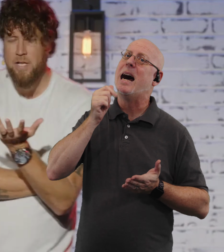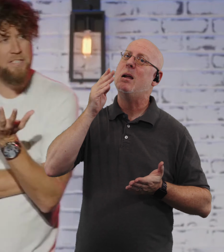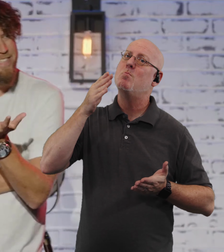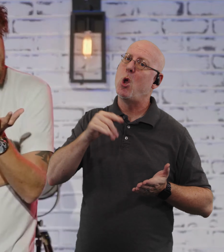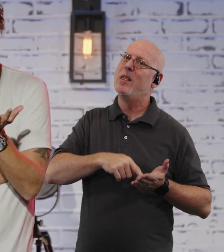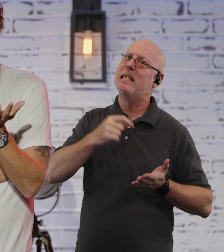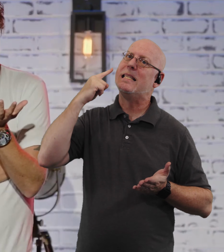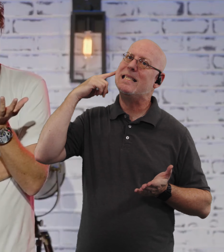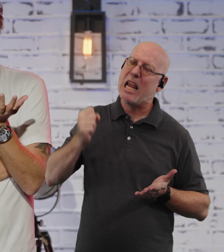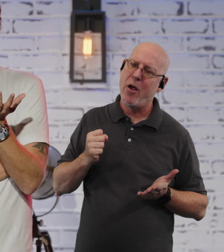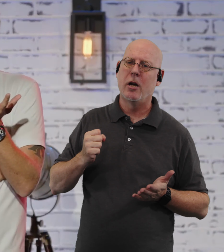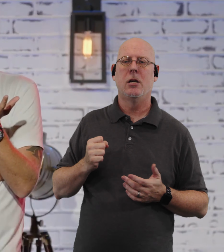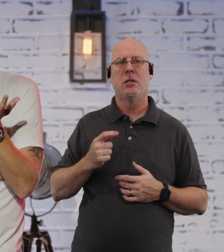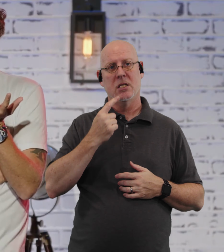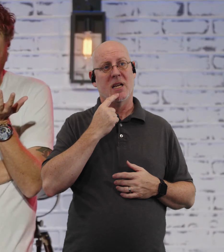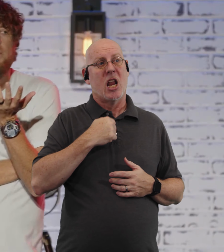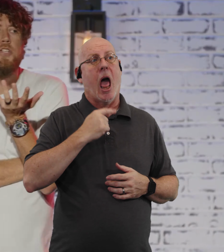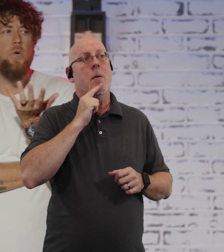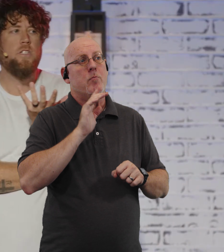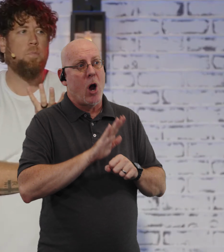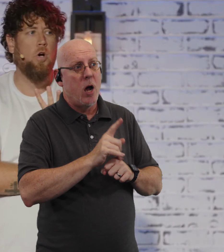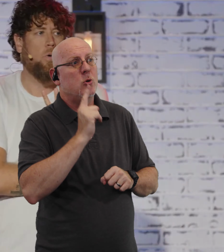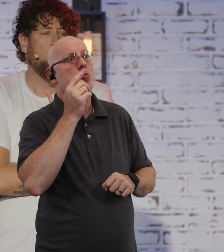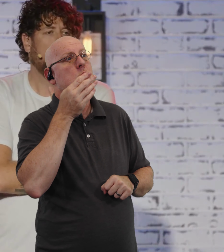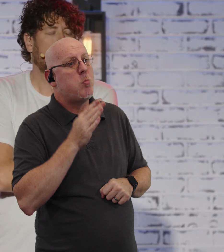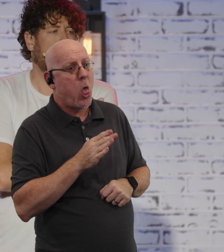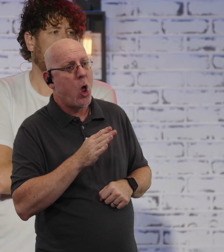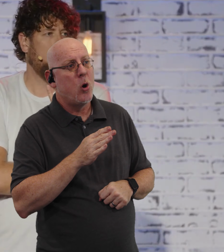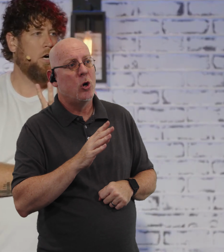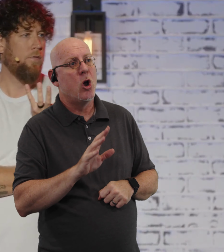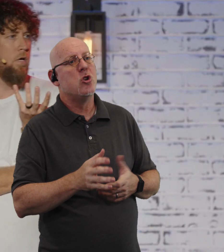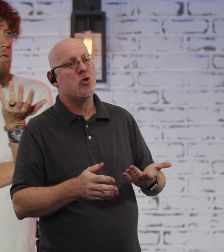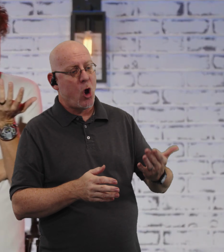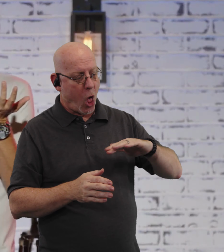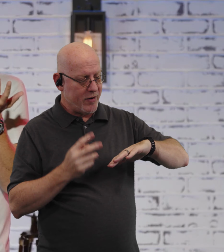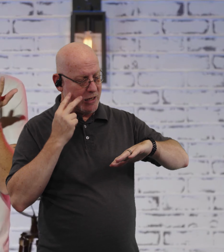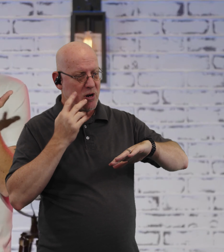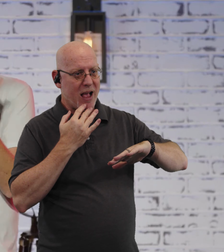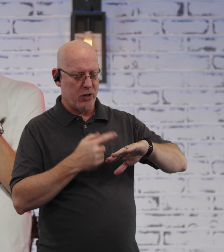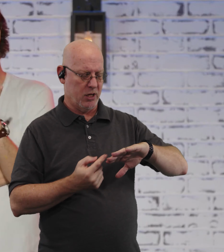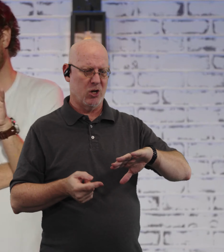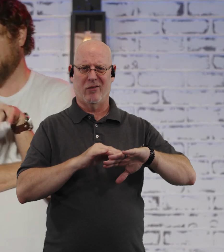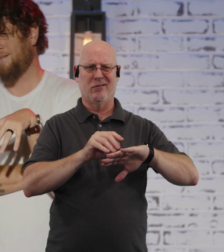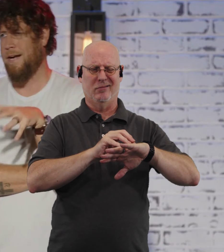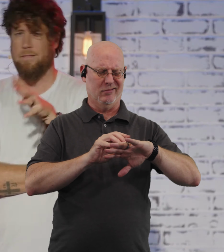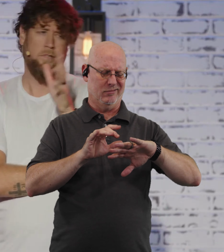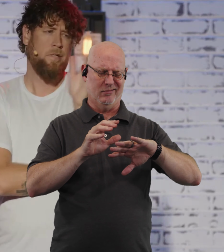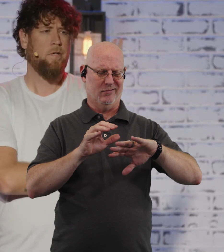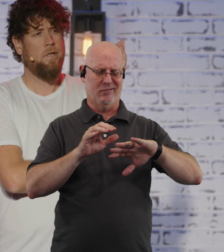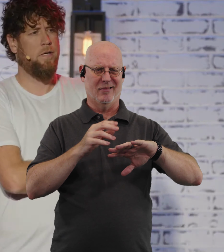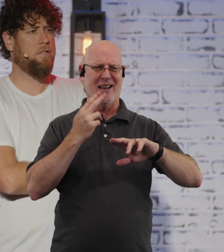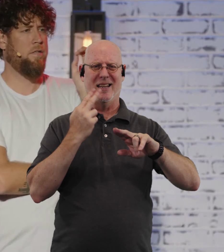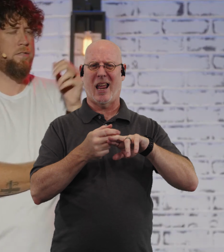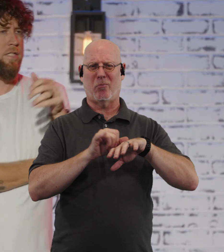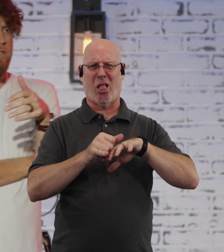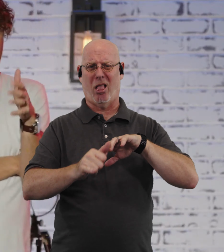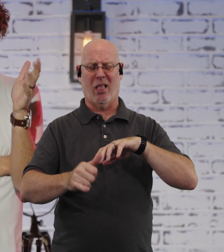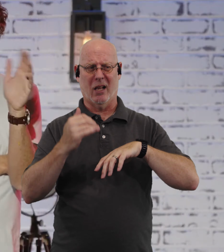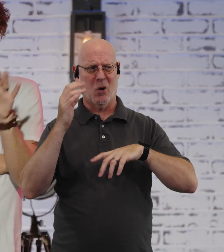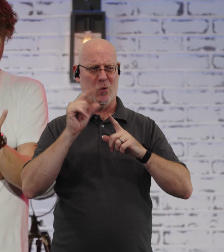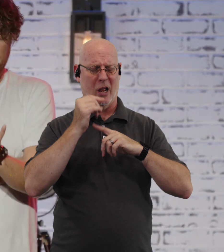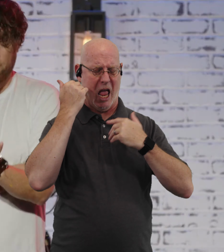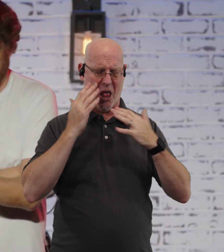blue, this is silver. And she's like, I promise you it's blue. She's like, turn it over, see what color it is. So I turn it over and it's like, it says